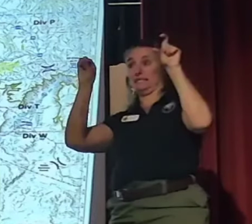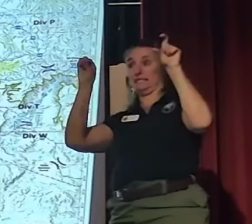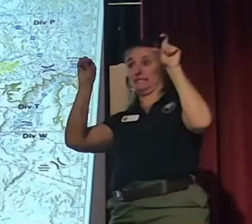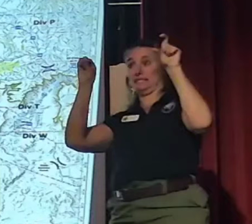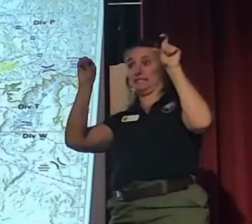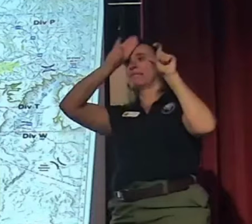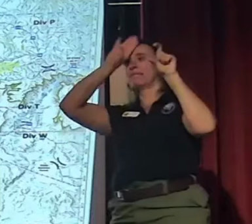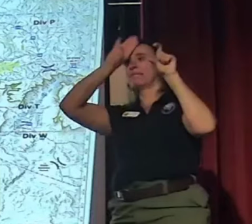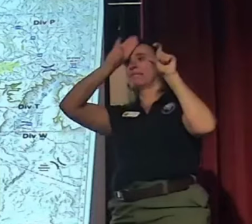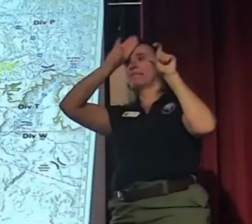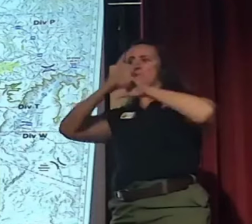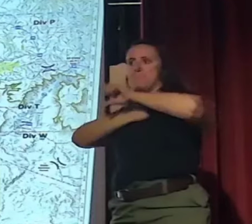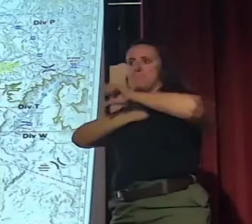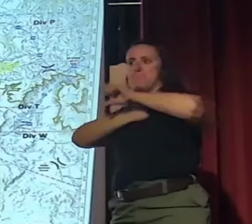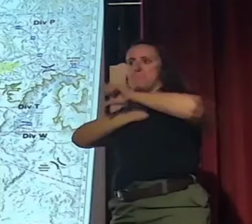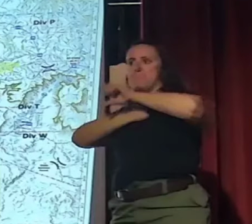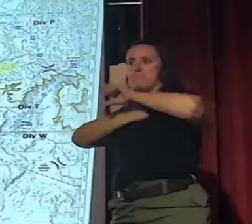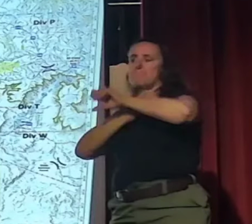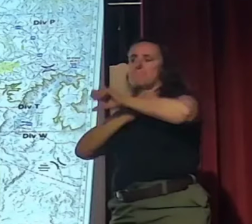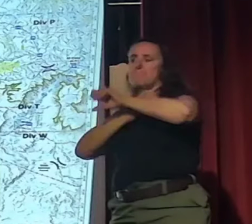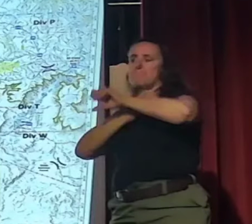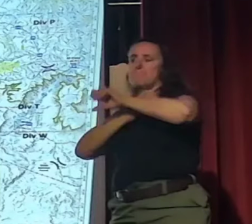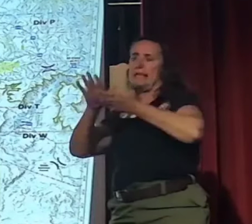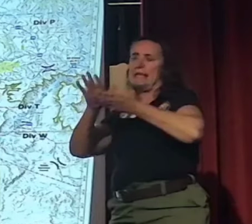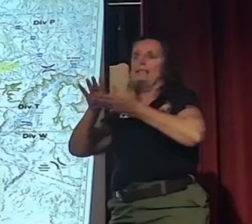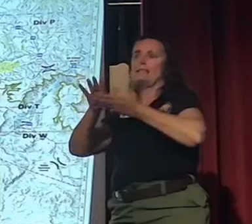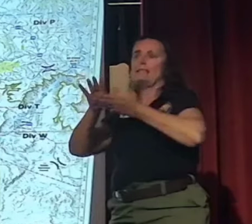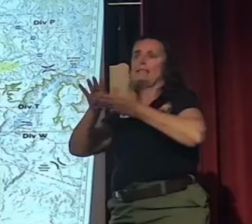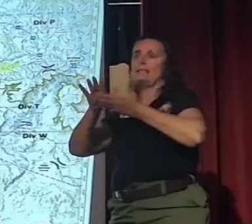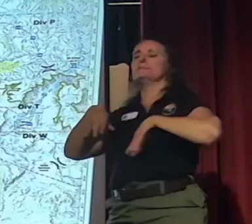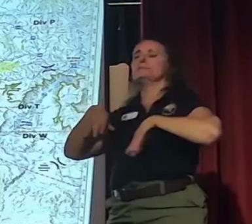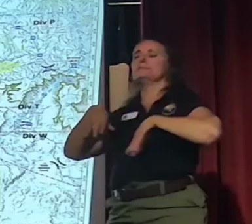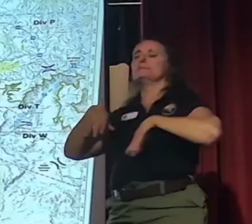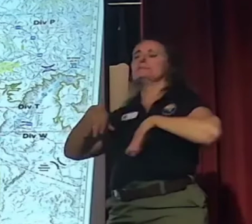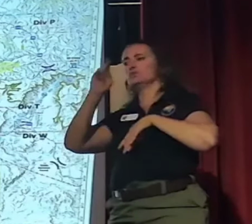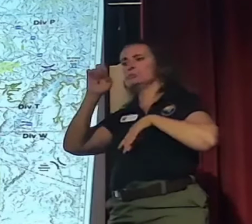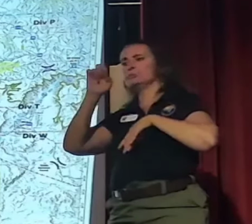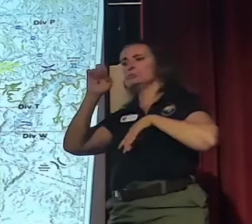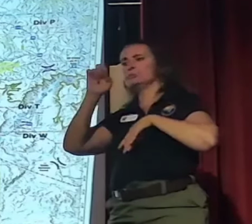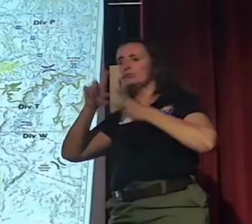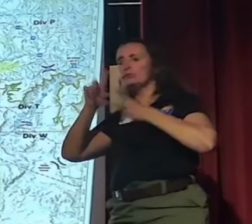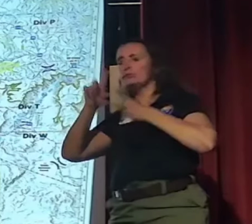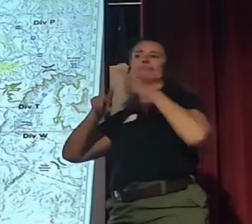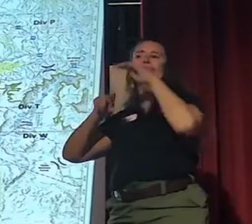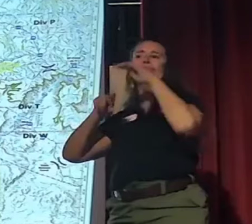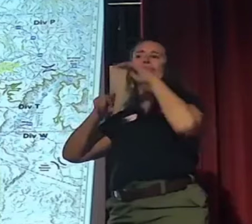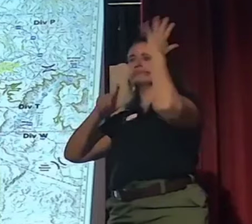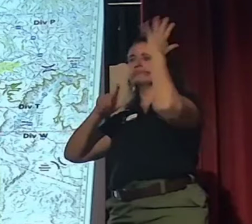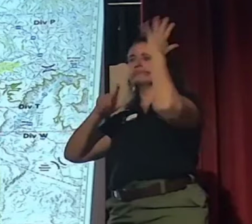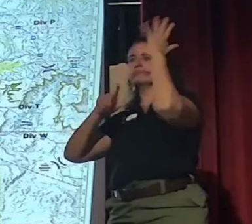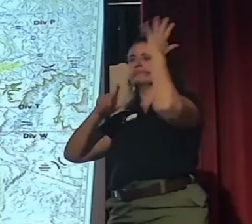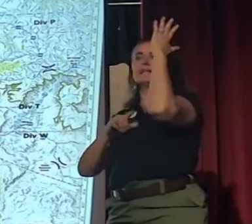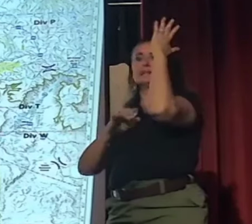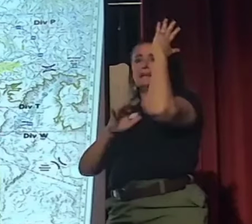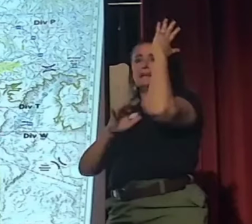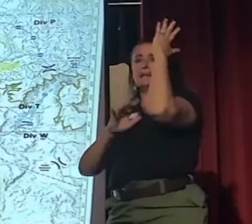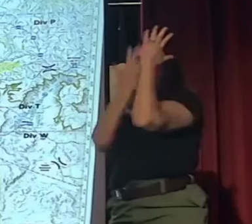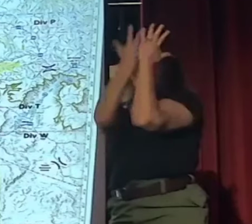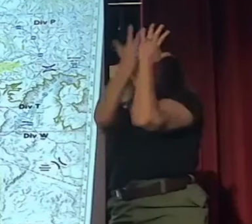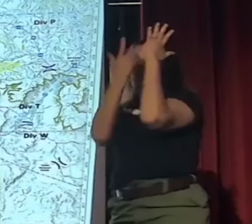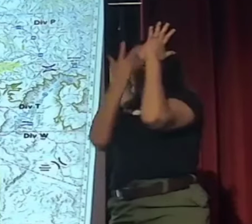They're limbing up junipers, they're limbing up ladder fuels, they're pulling logs away from the road. They're removing that burnable,